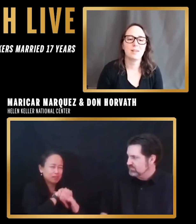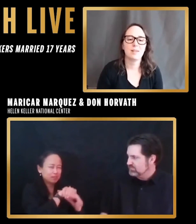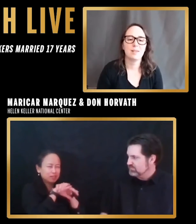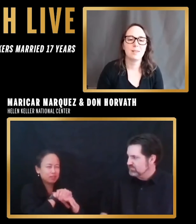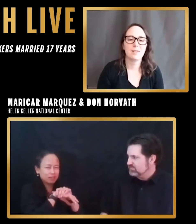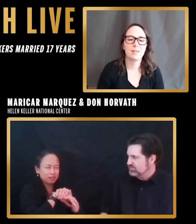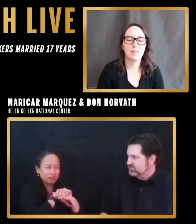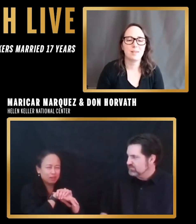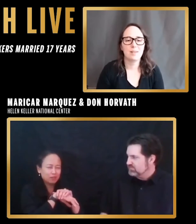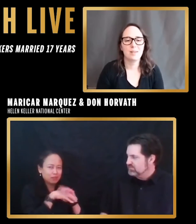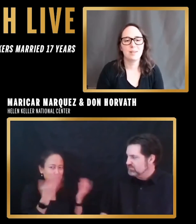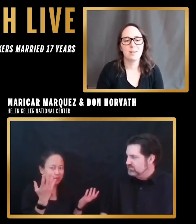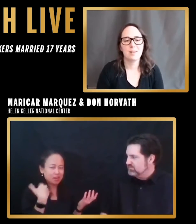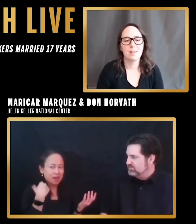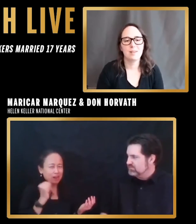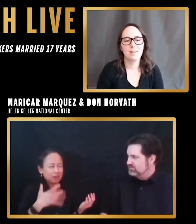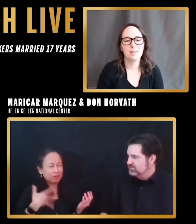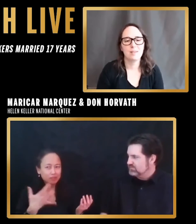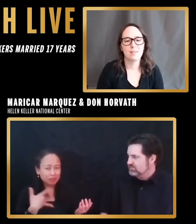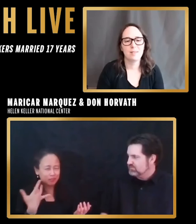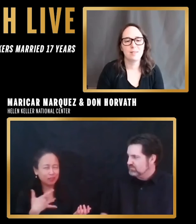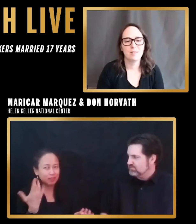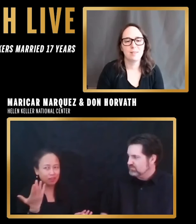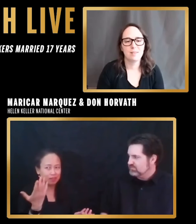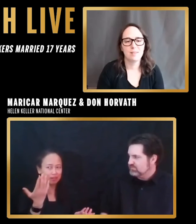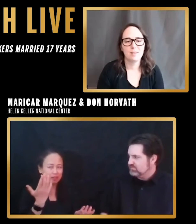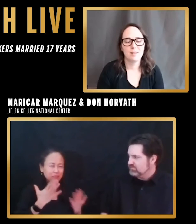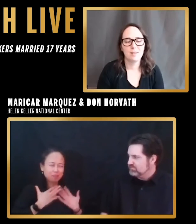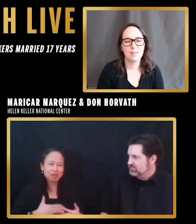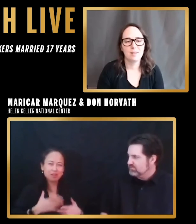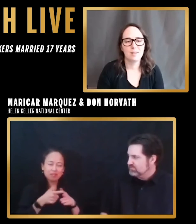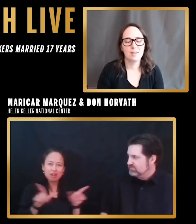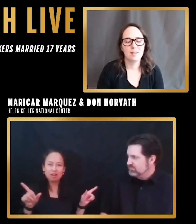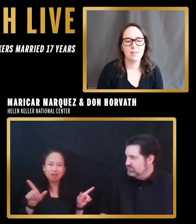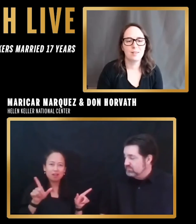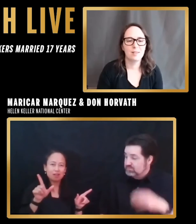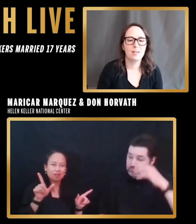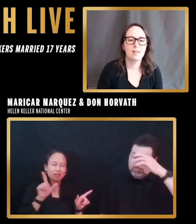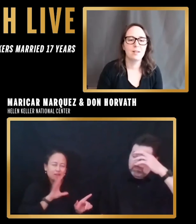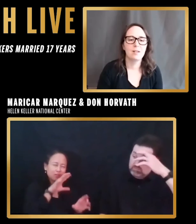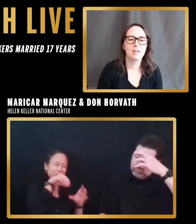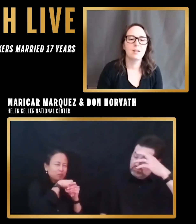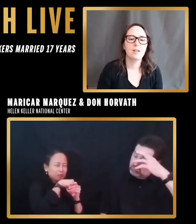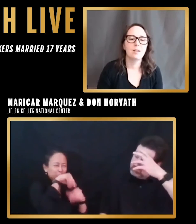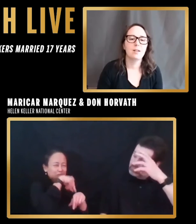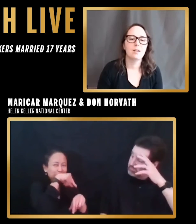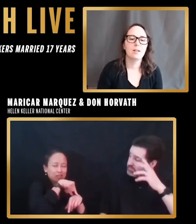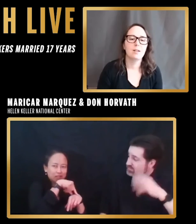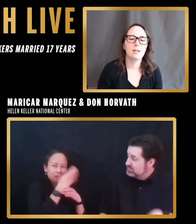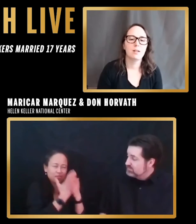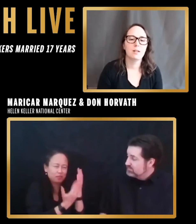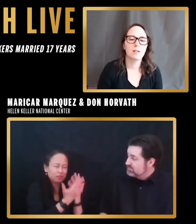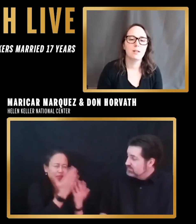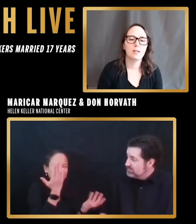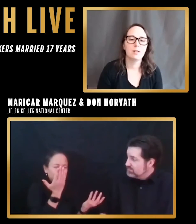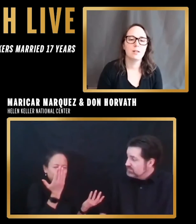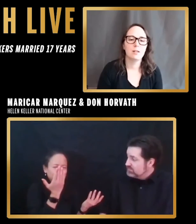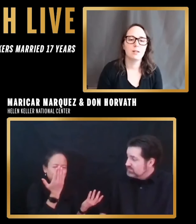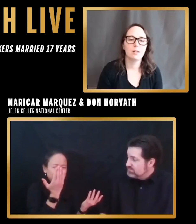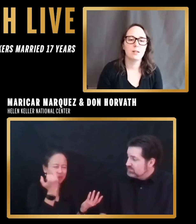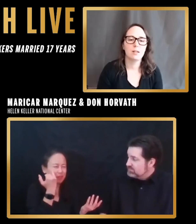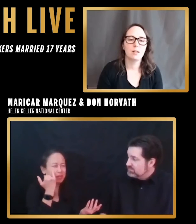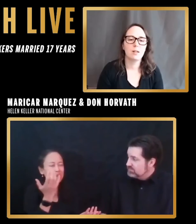language, vocalization. Yes, we communicate through tactile sign language, but you could also feel that